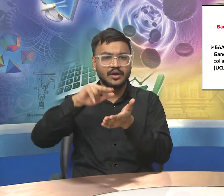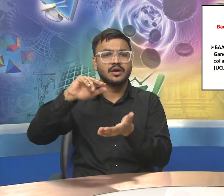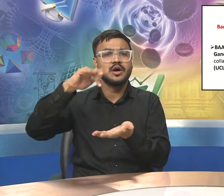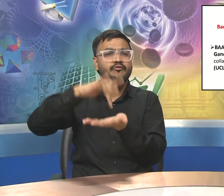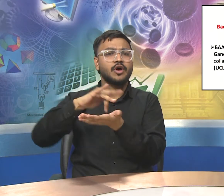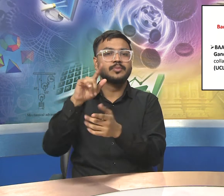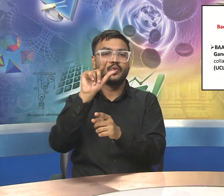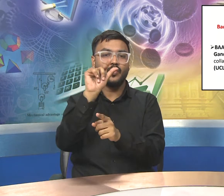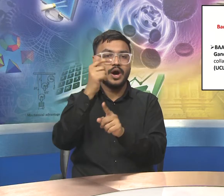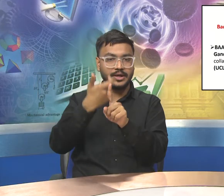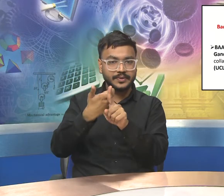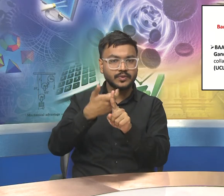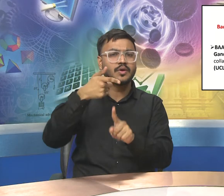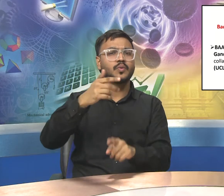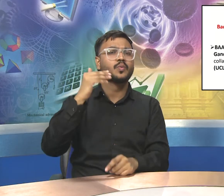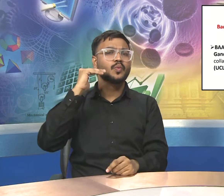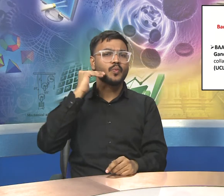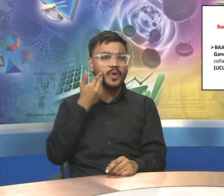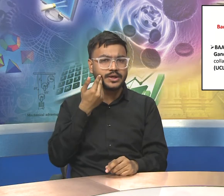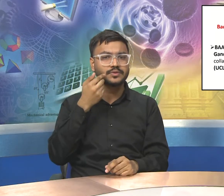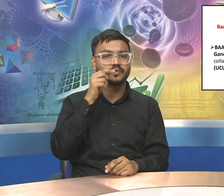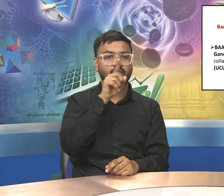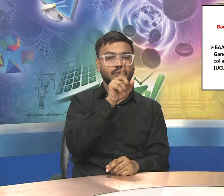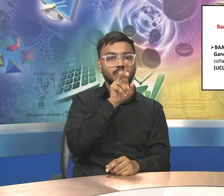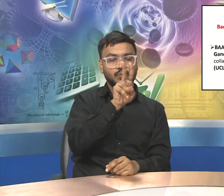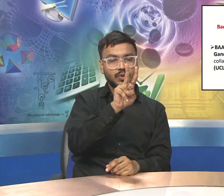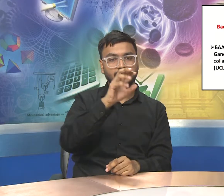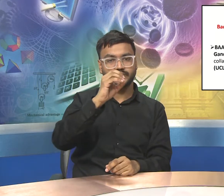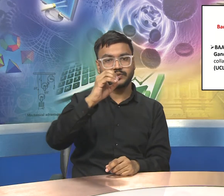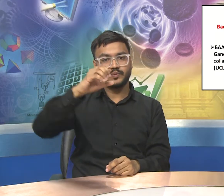Central UK University, which is